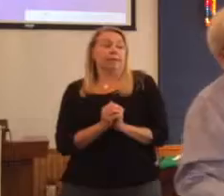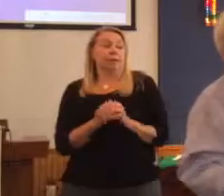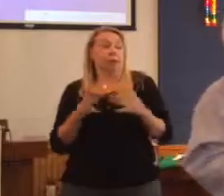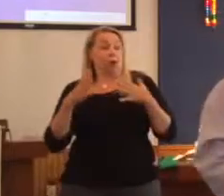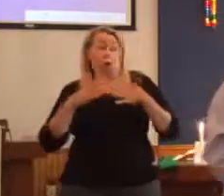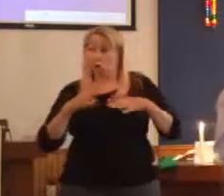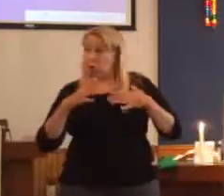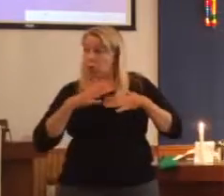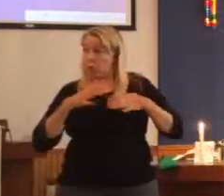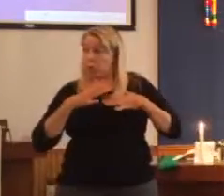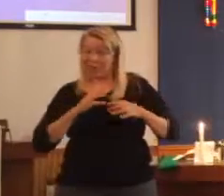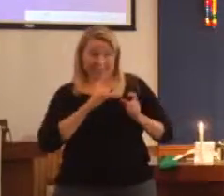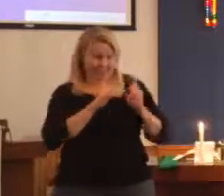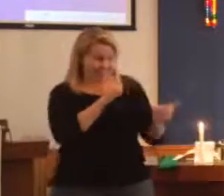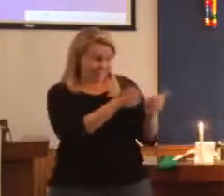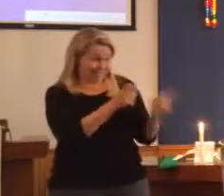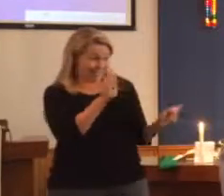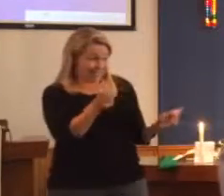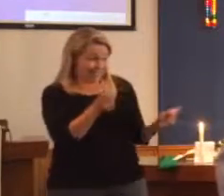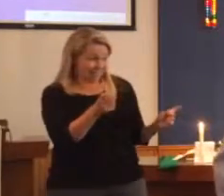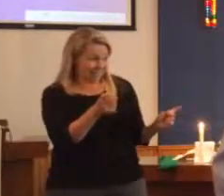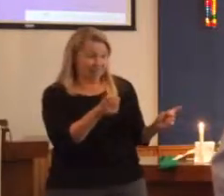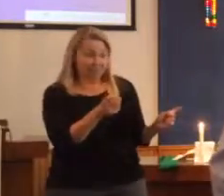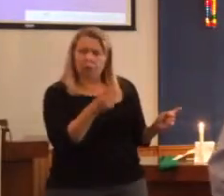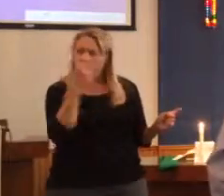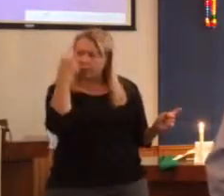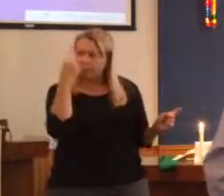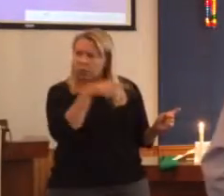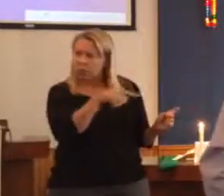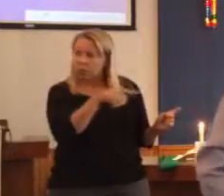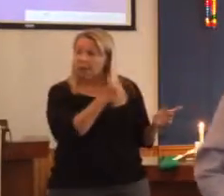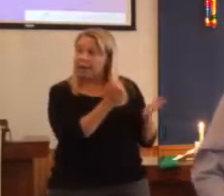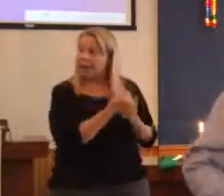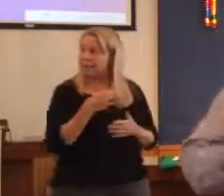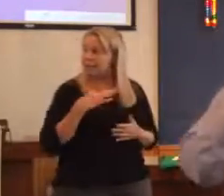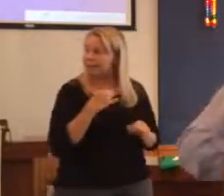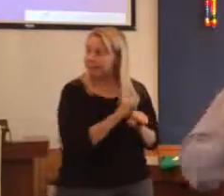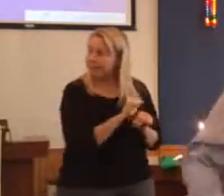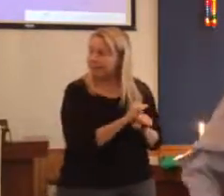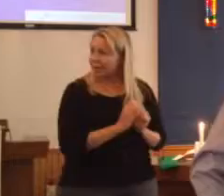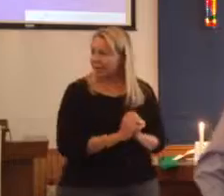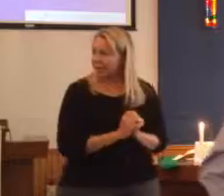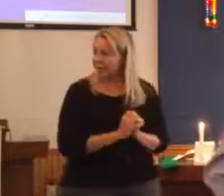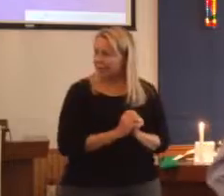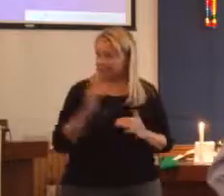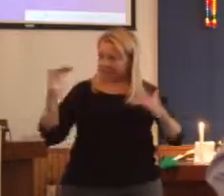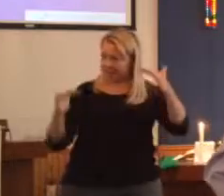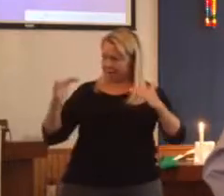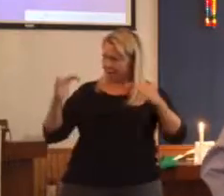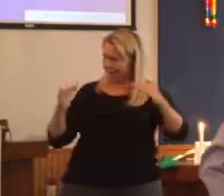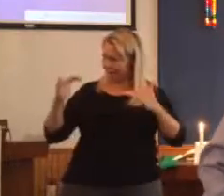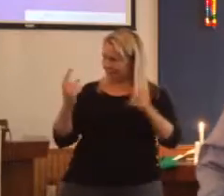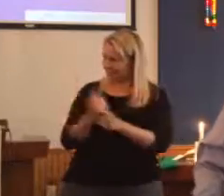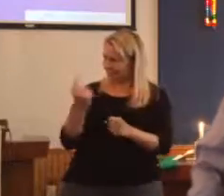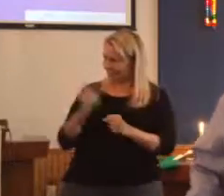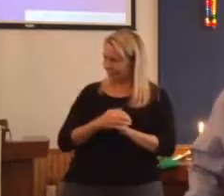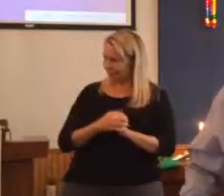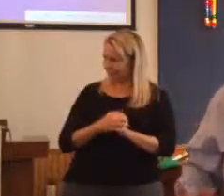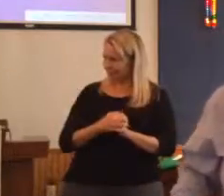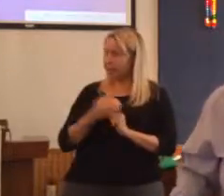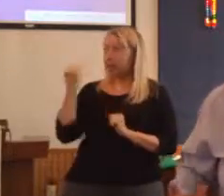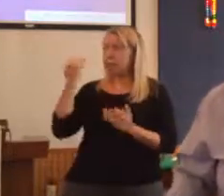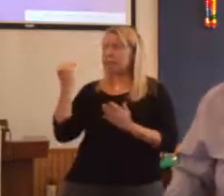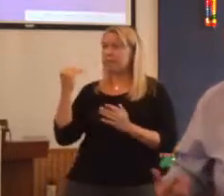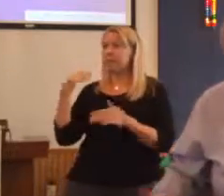are working to help people apply for jobs, so that you have the right clothes when you go